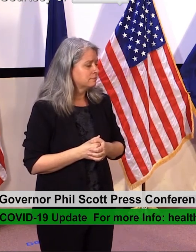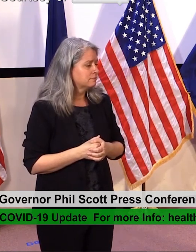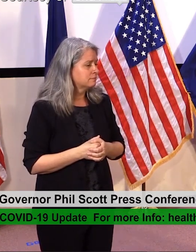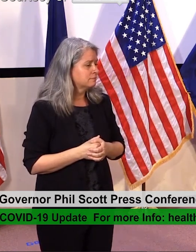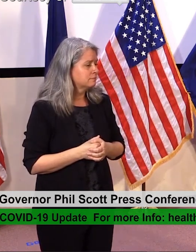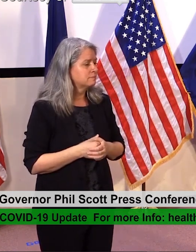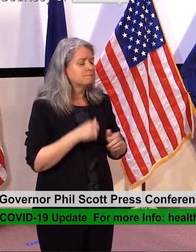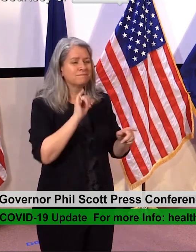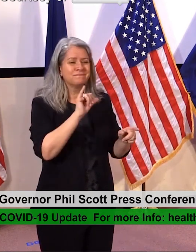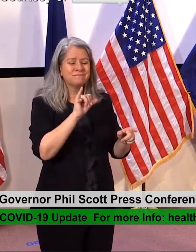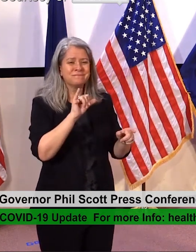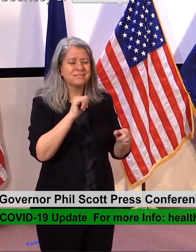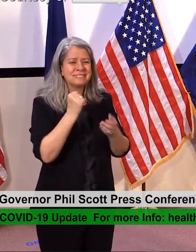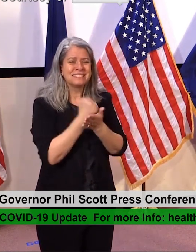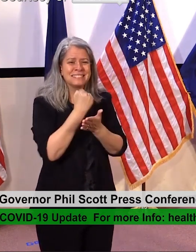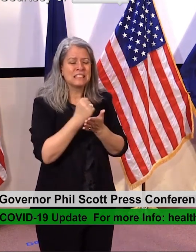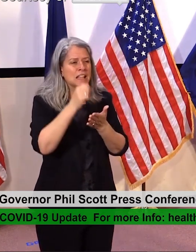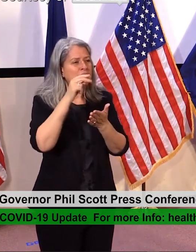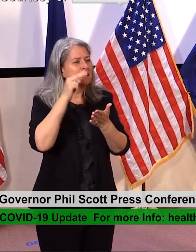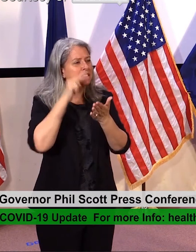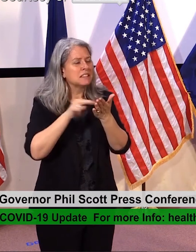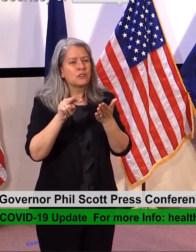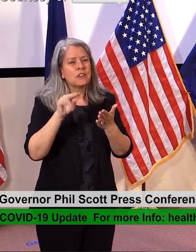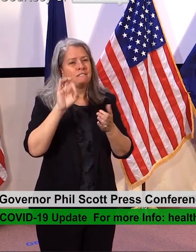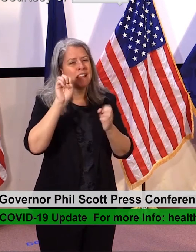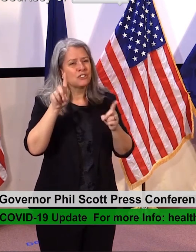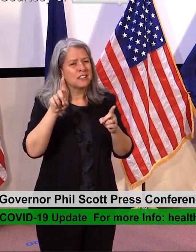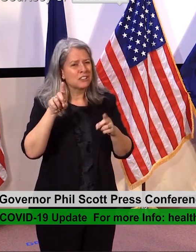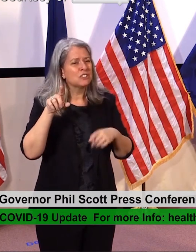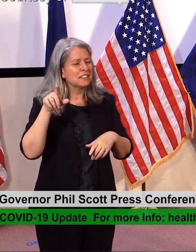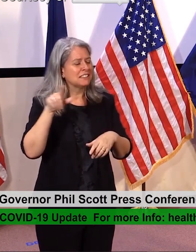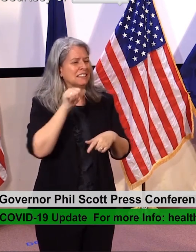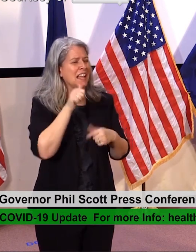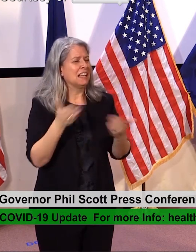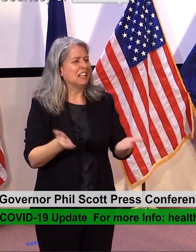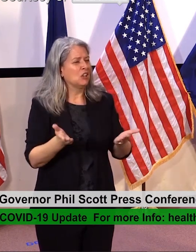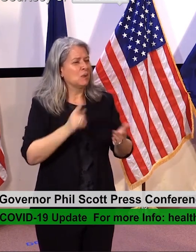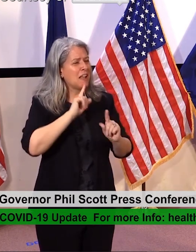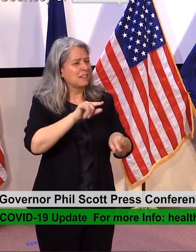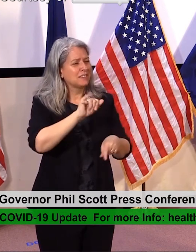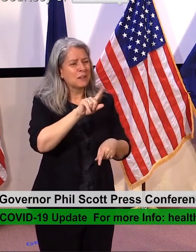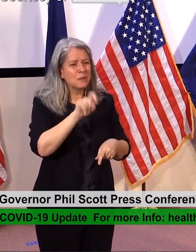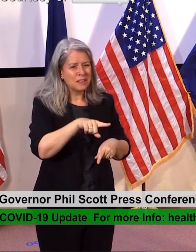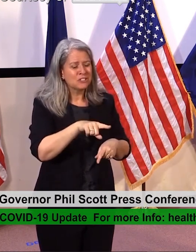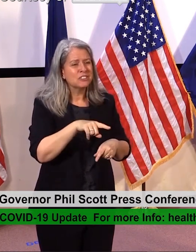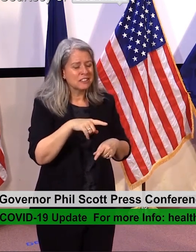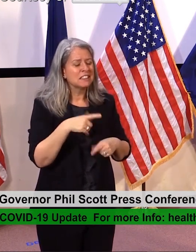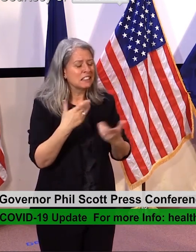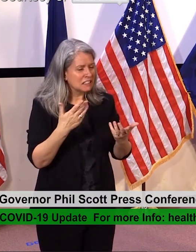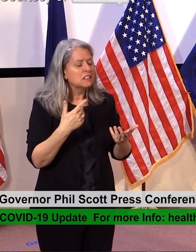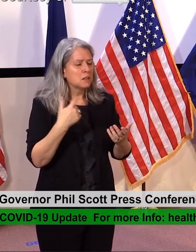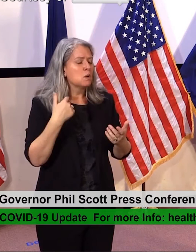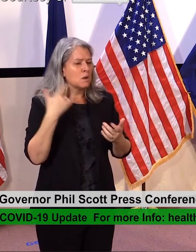Chris, we don't have Secretary French on today. No, AOE is working on guidance on these issues, which we could shoot